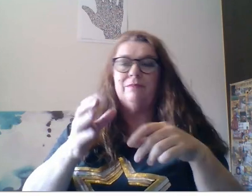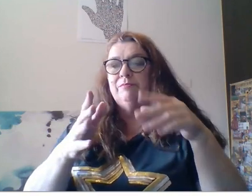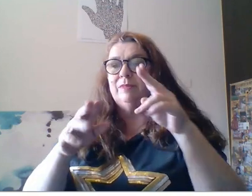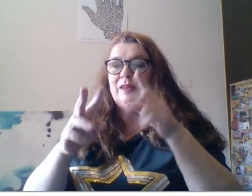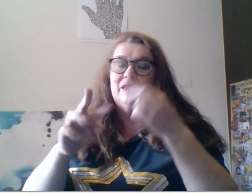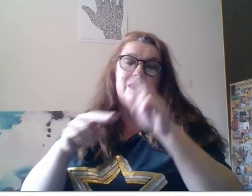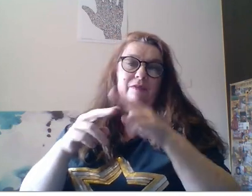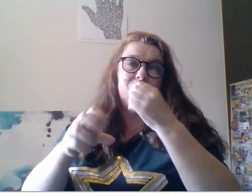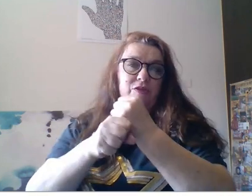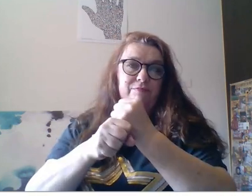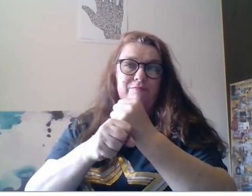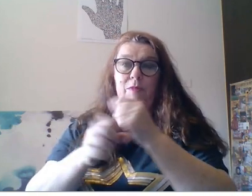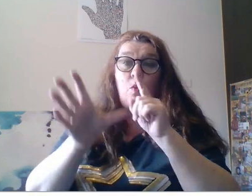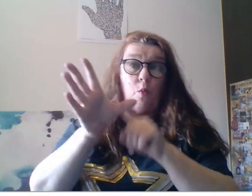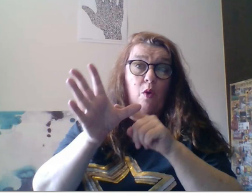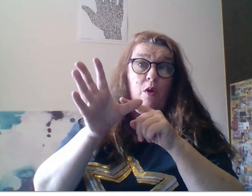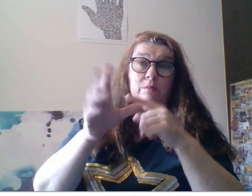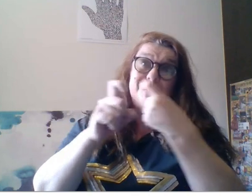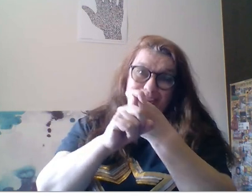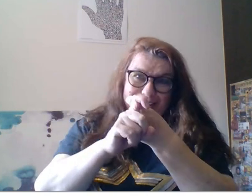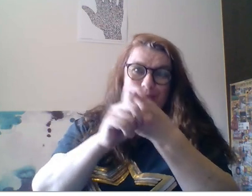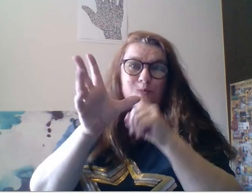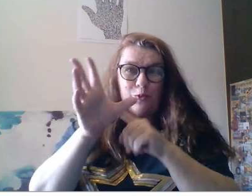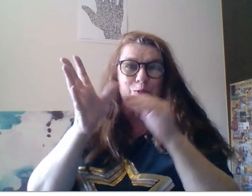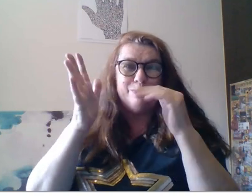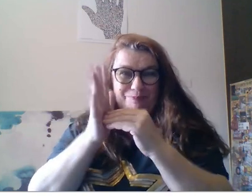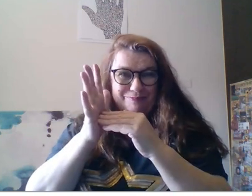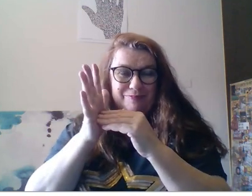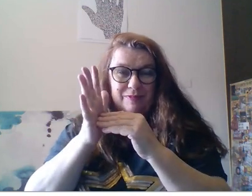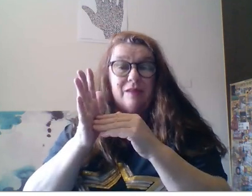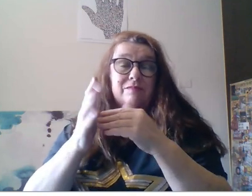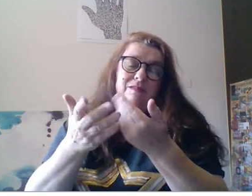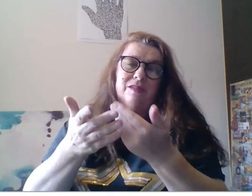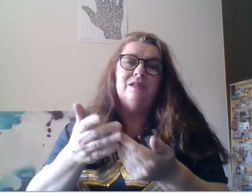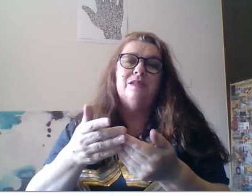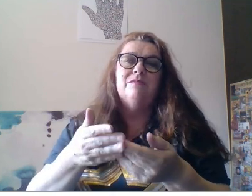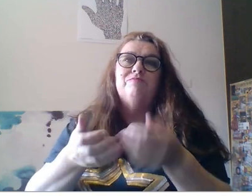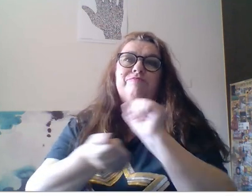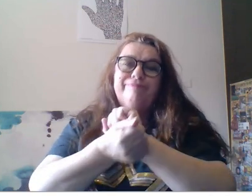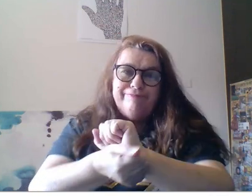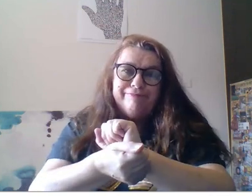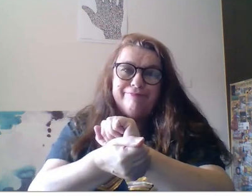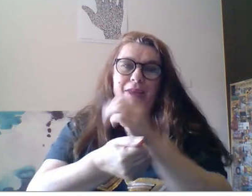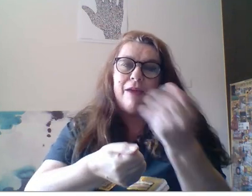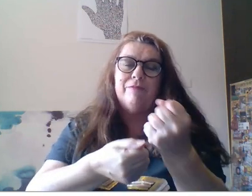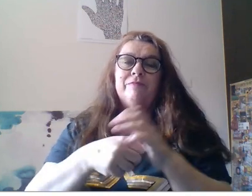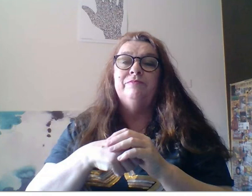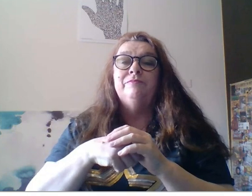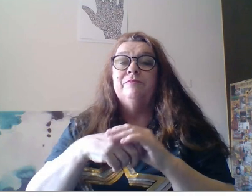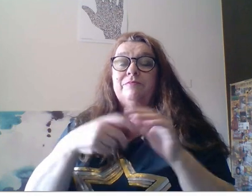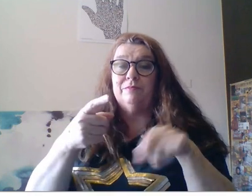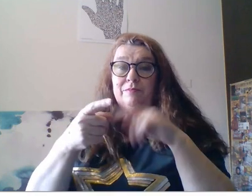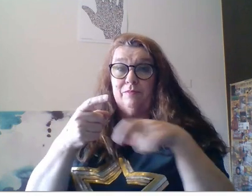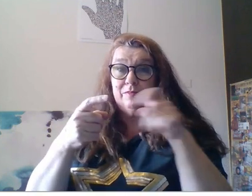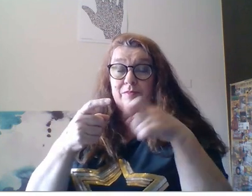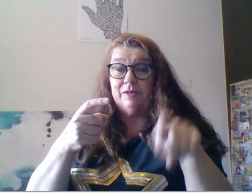alphabetical order so it could be efg xyz abc that's